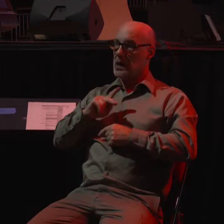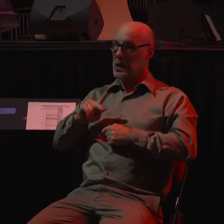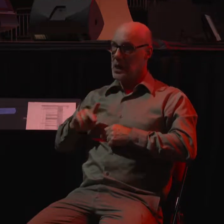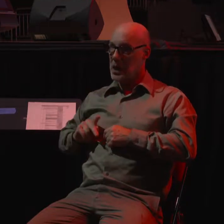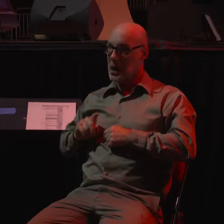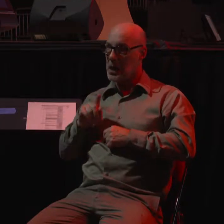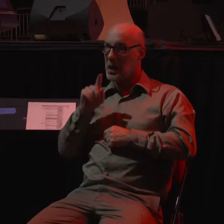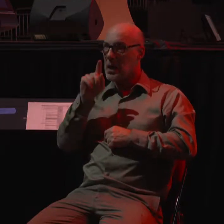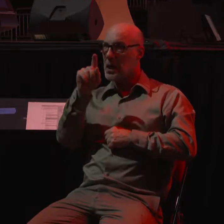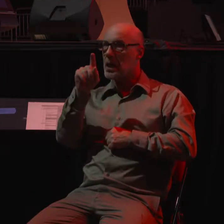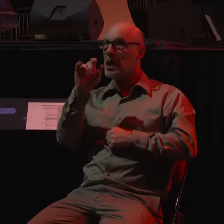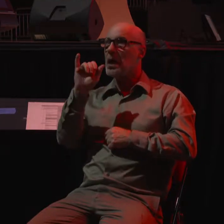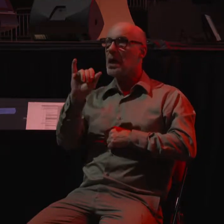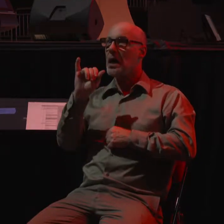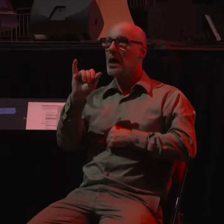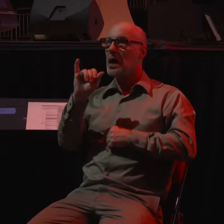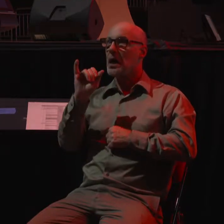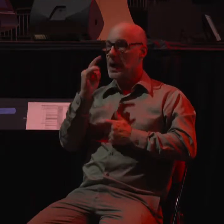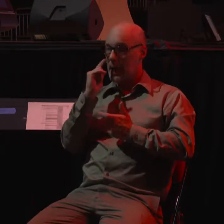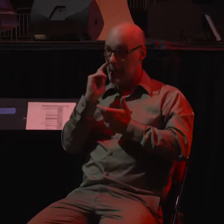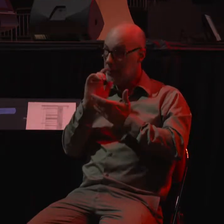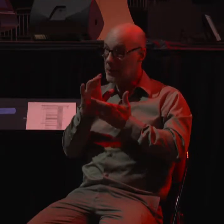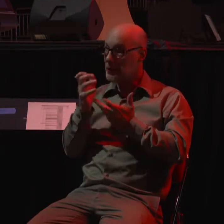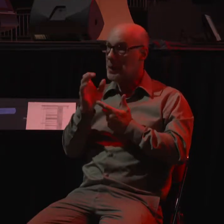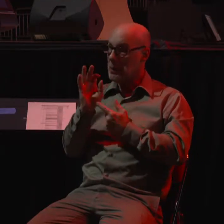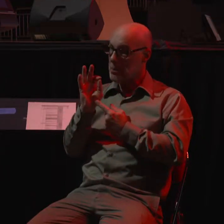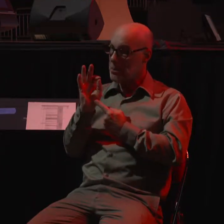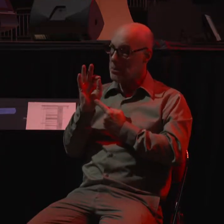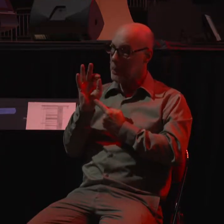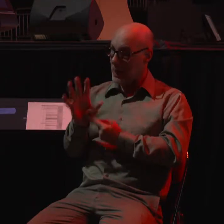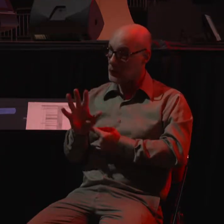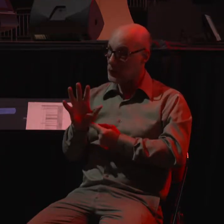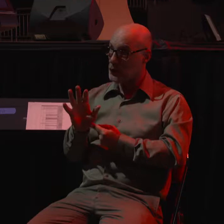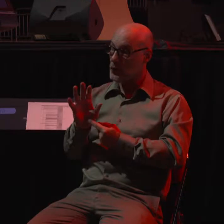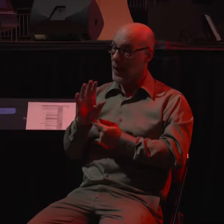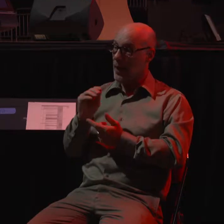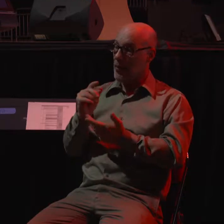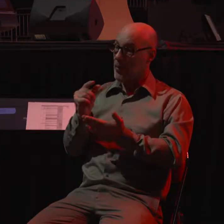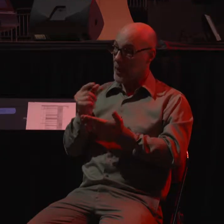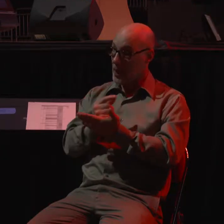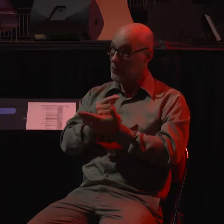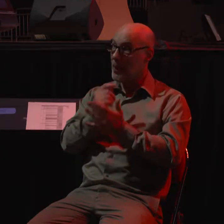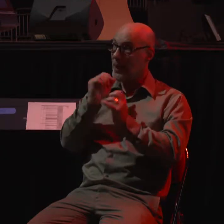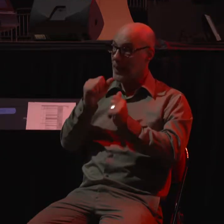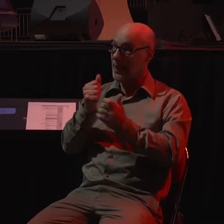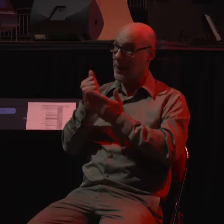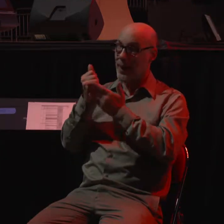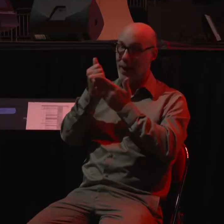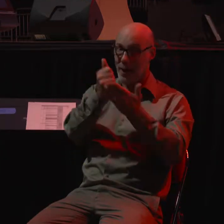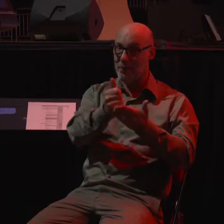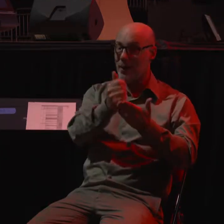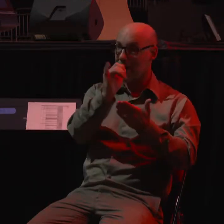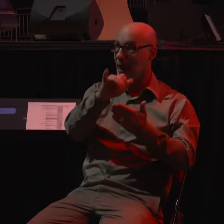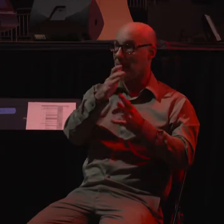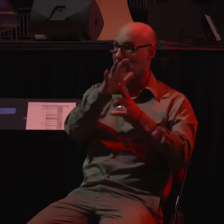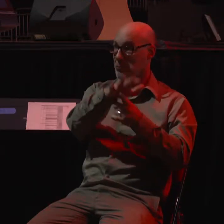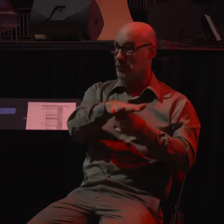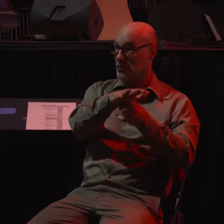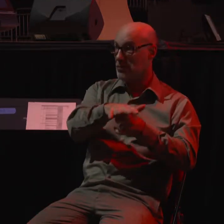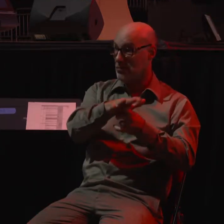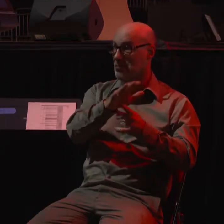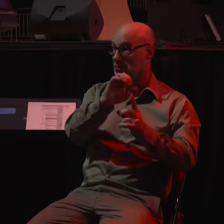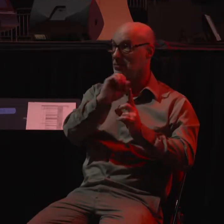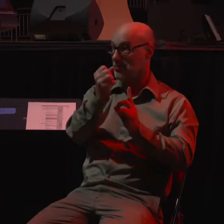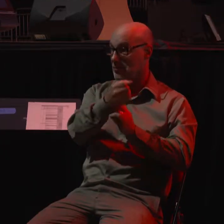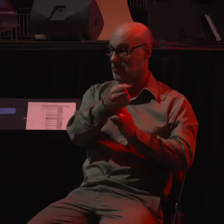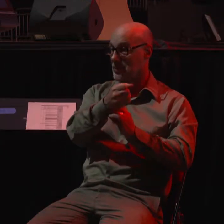the ability of pastoral ministry and the gospel to address the black social situation. And